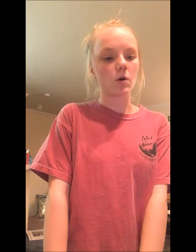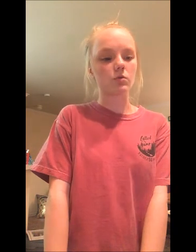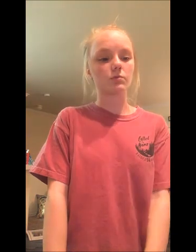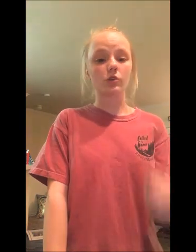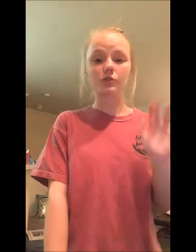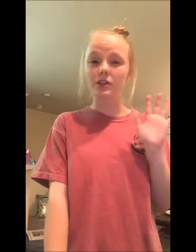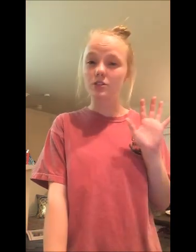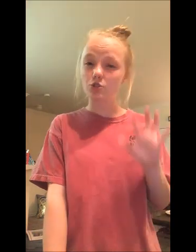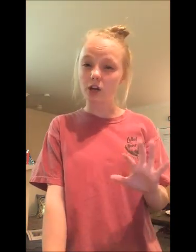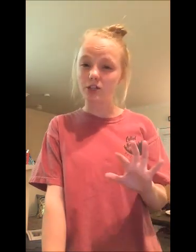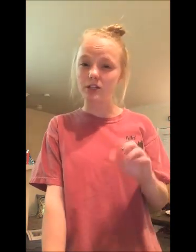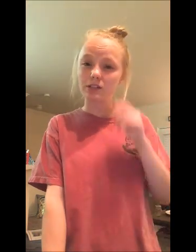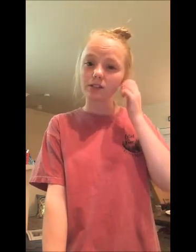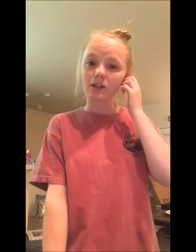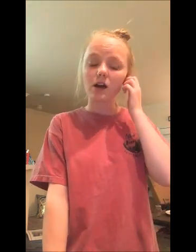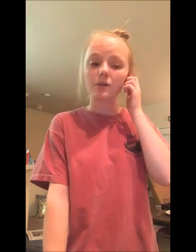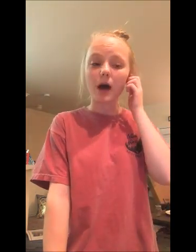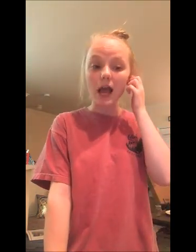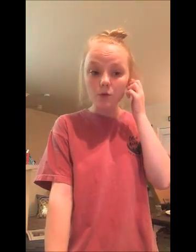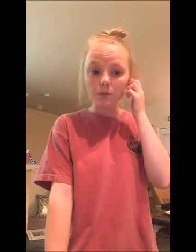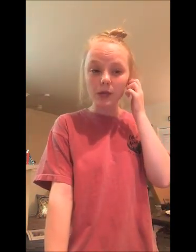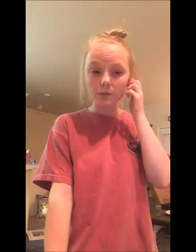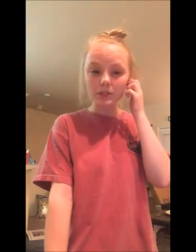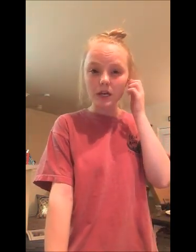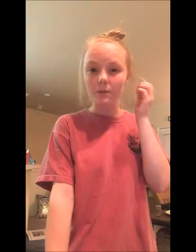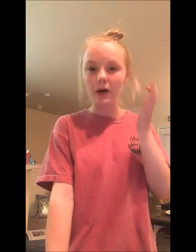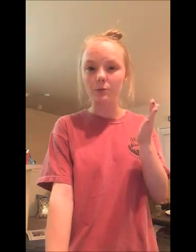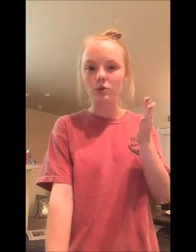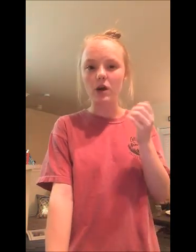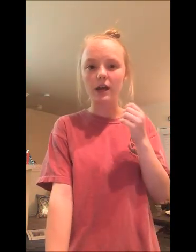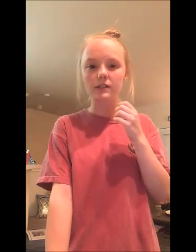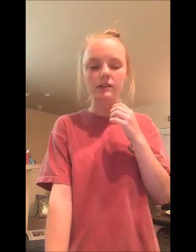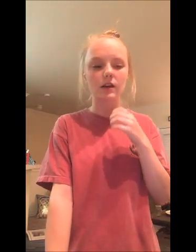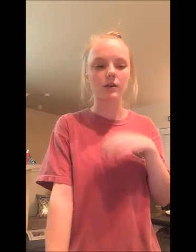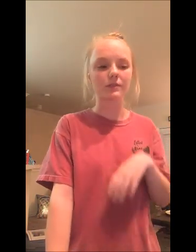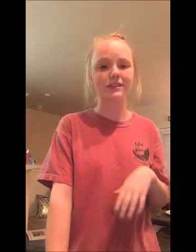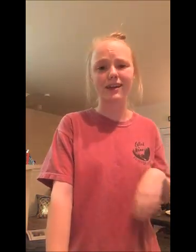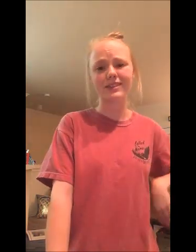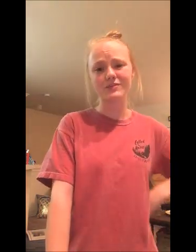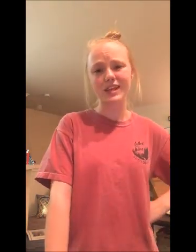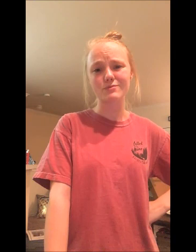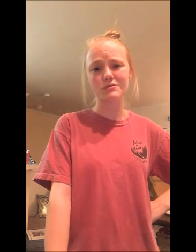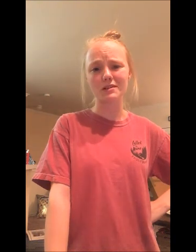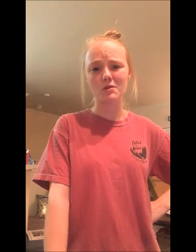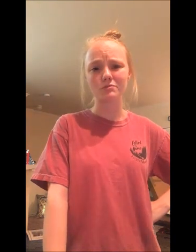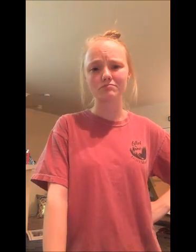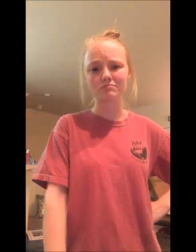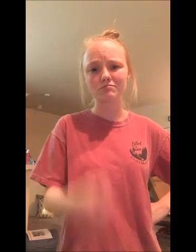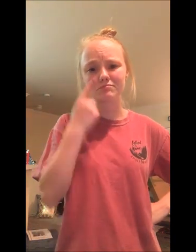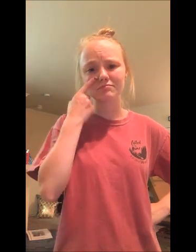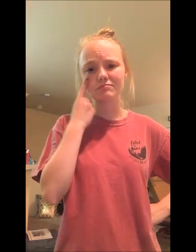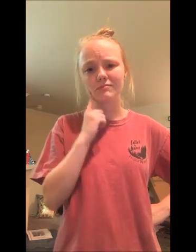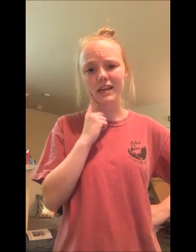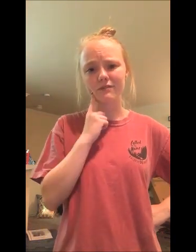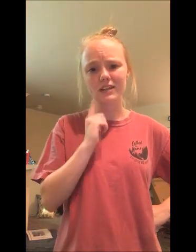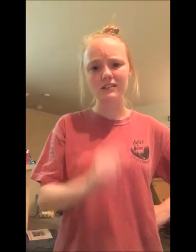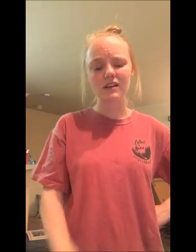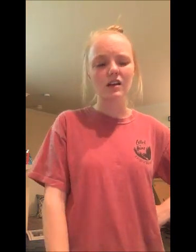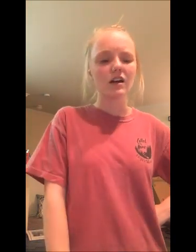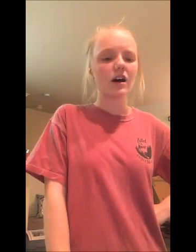So those are the instructions. I won't be able to come help you guys because I live in Amarillo. Sad face.